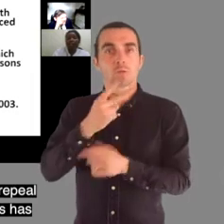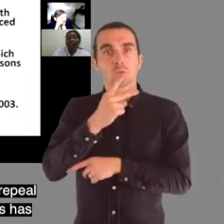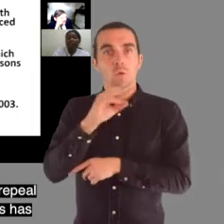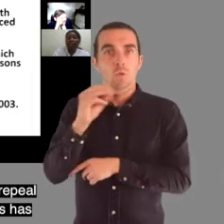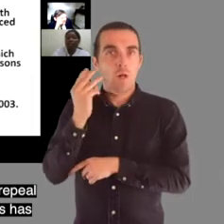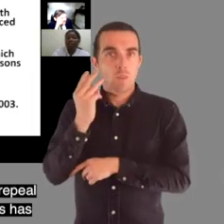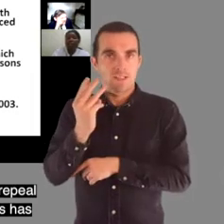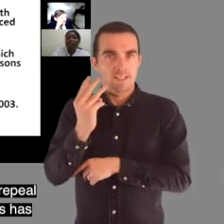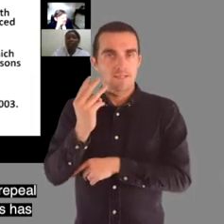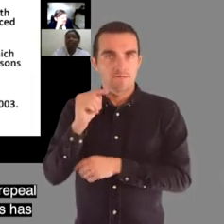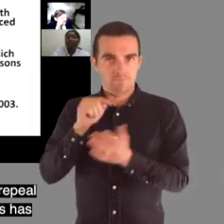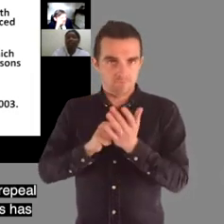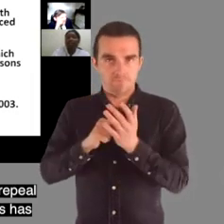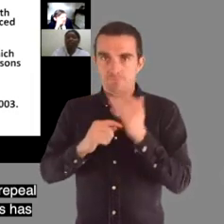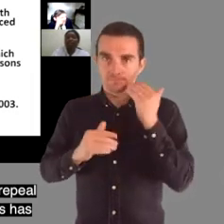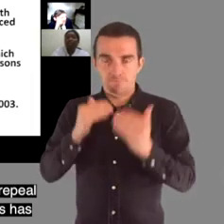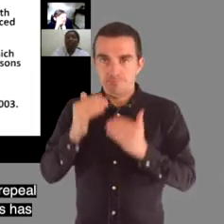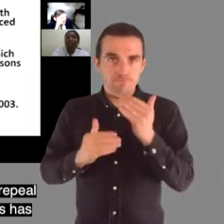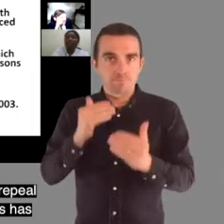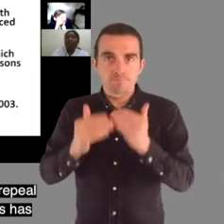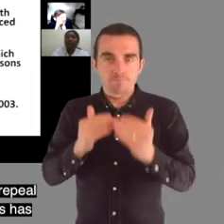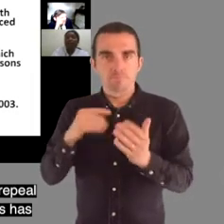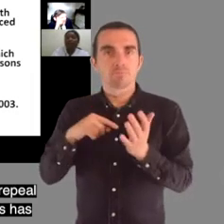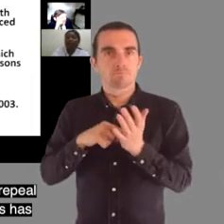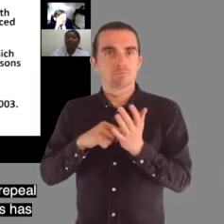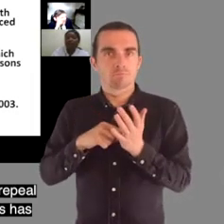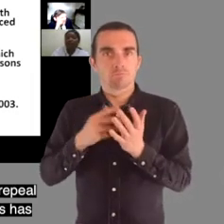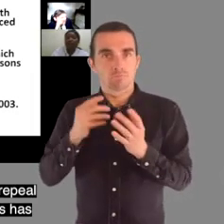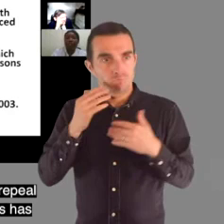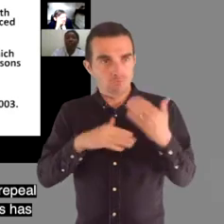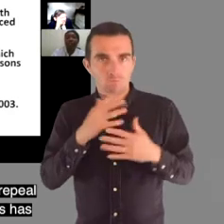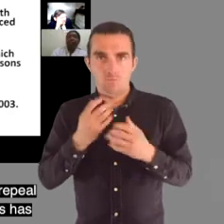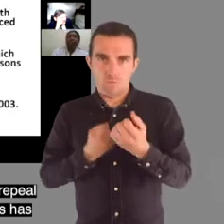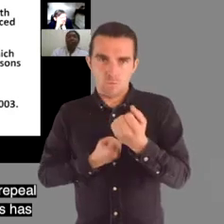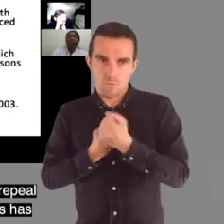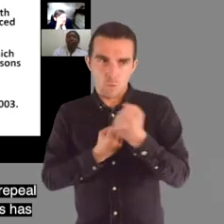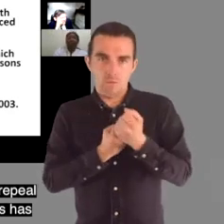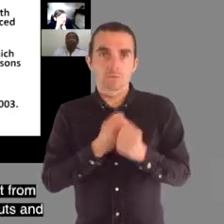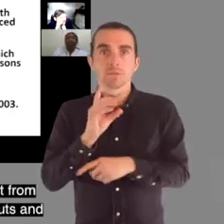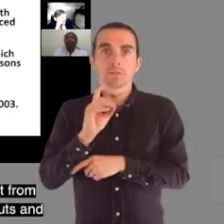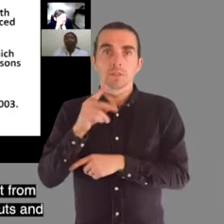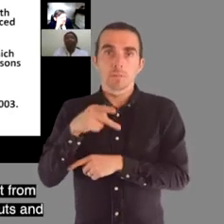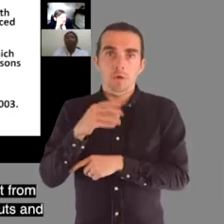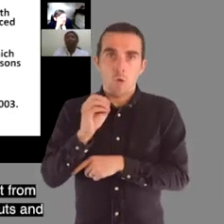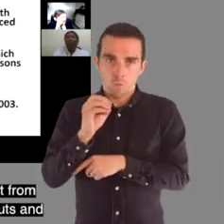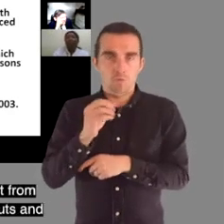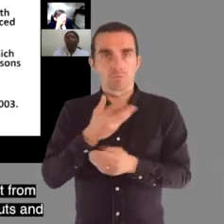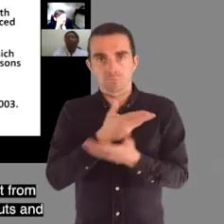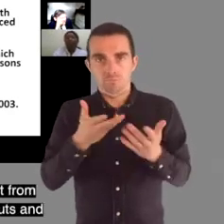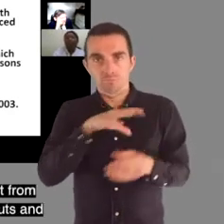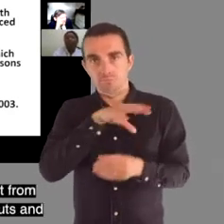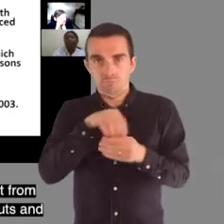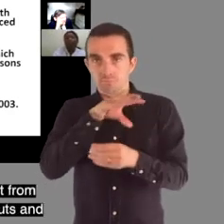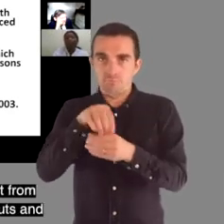it comes to force, it will repeal the earlier Act of 2003. And this has been done with a lot